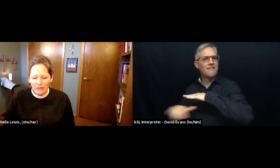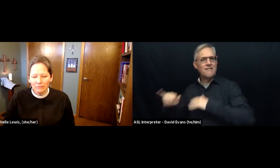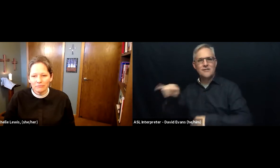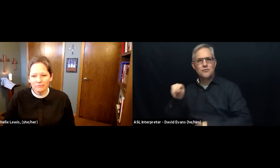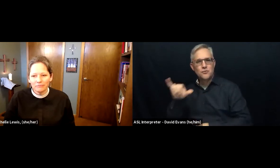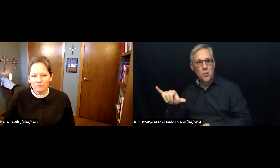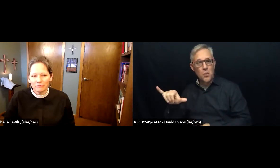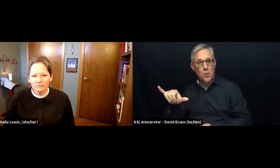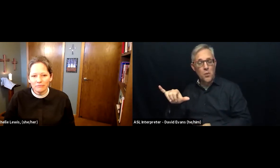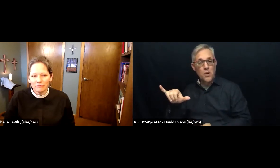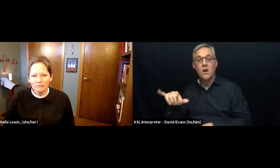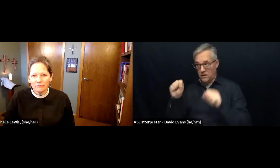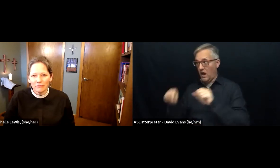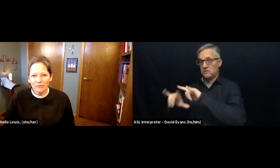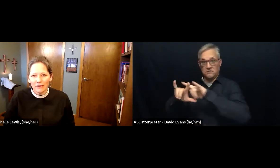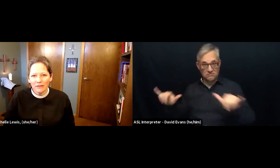lonely.